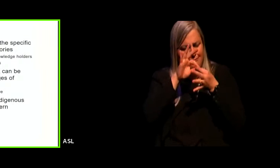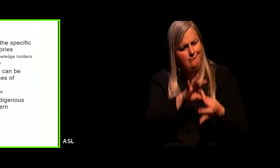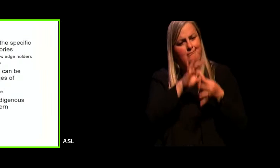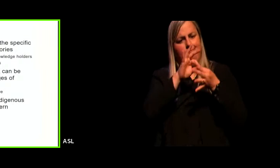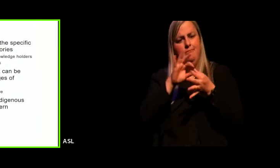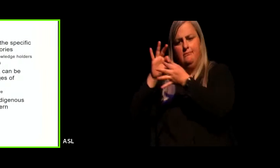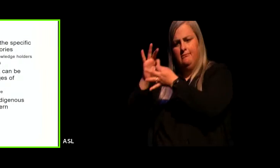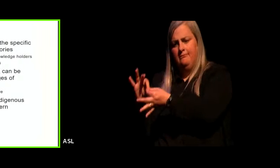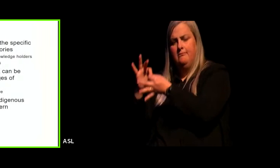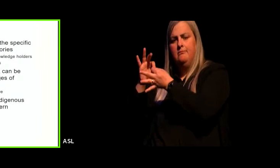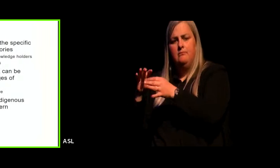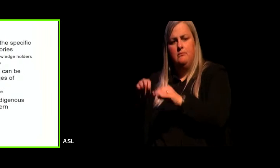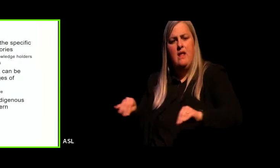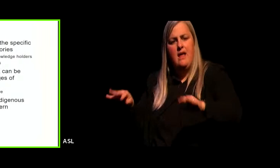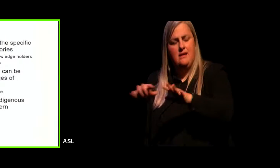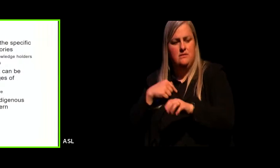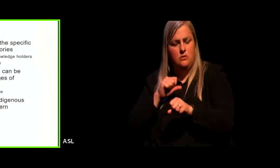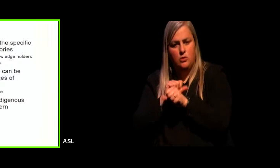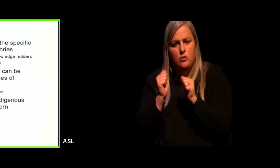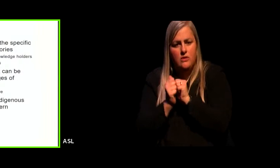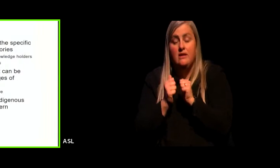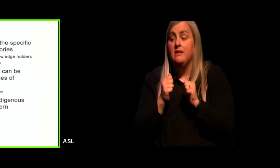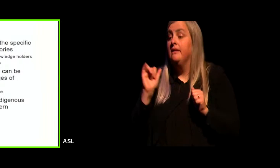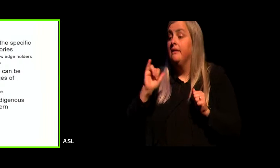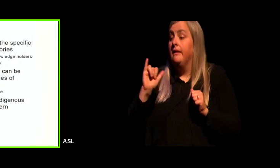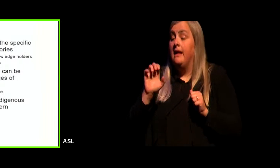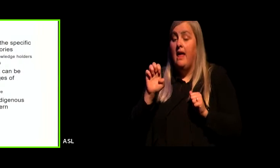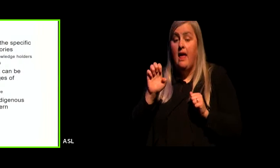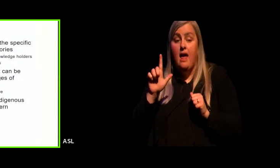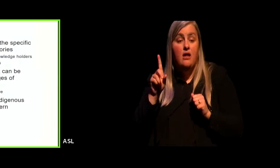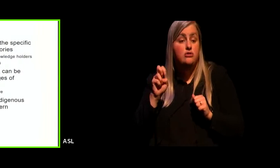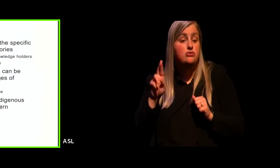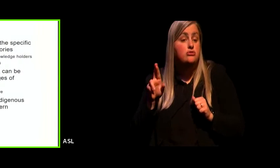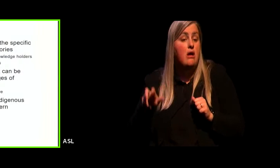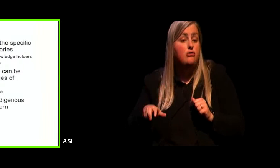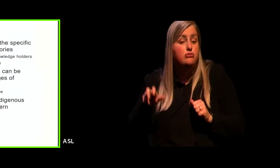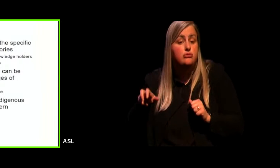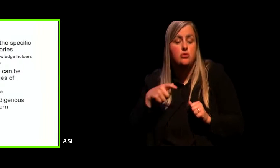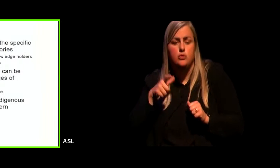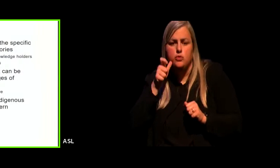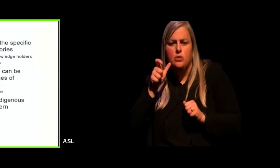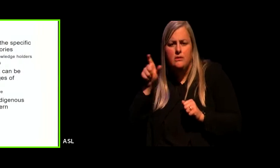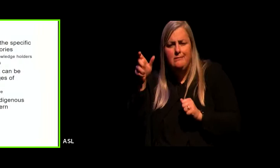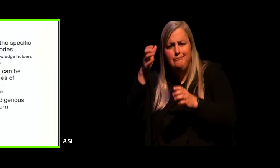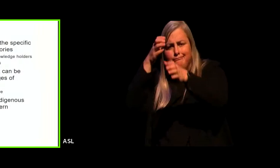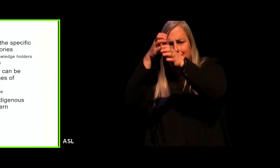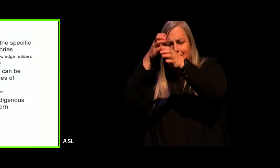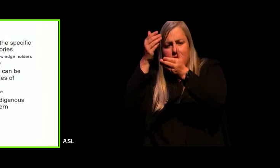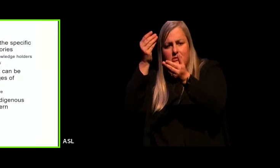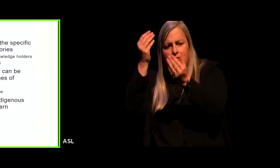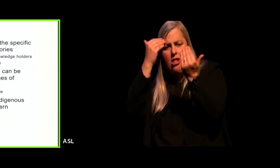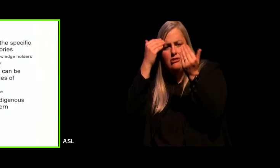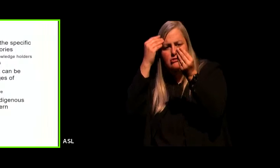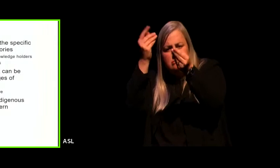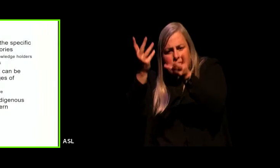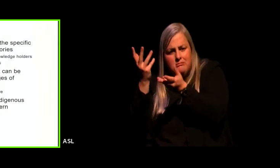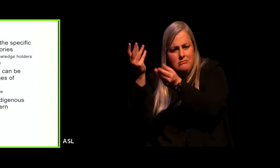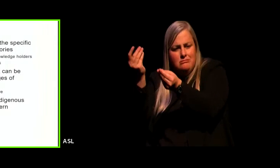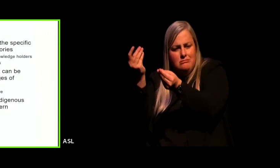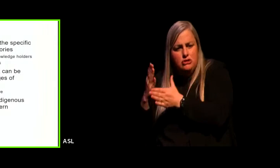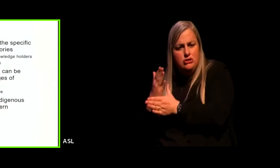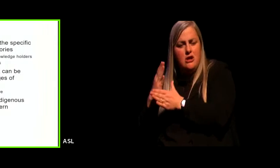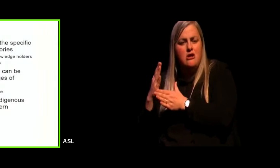places, that we work closely with elders, with others who can share knowledge and language, determining the ceremonies that take